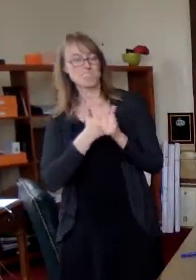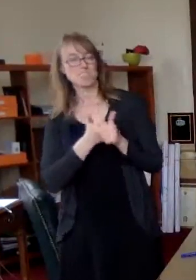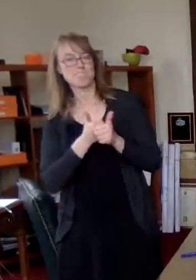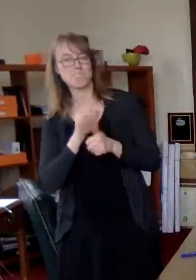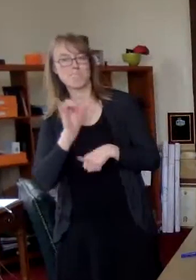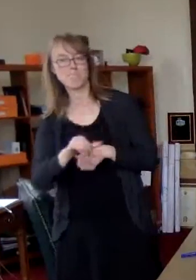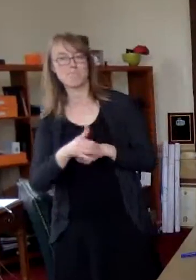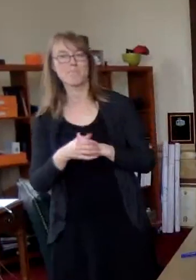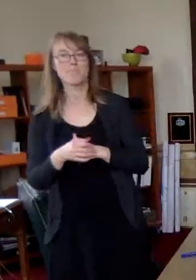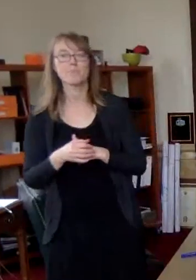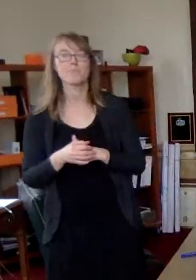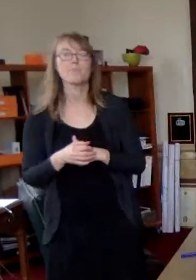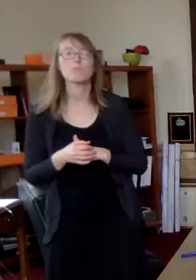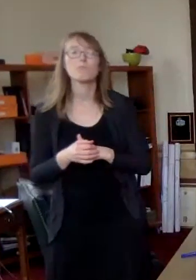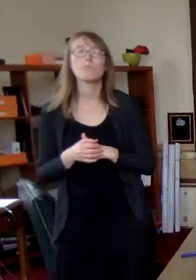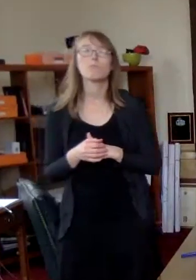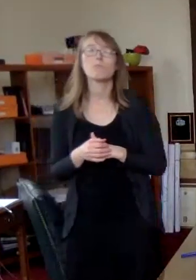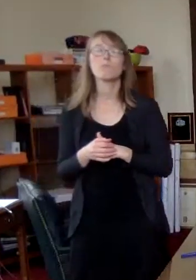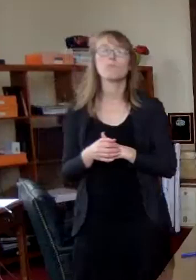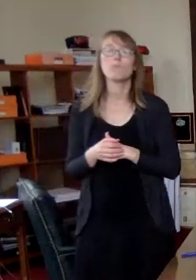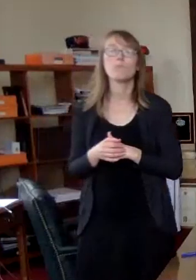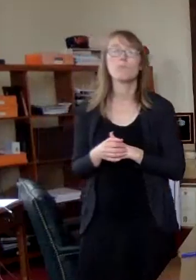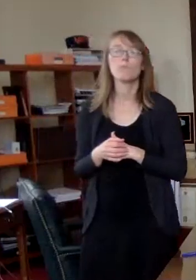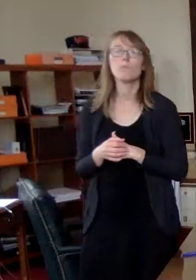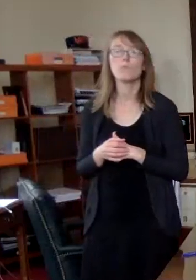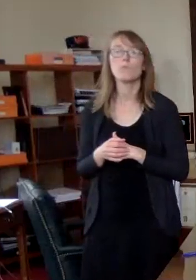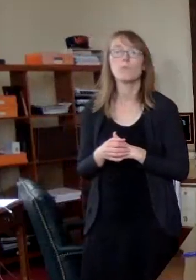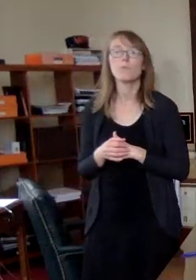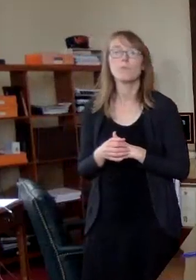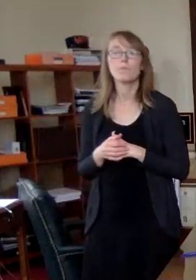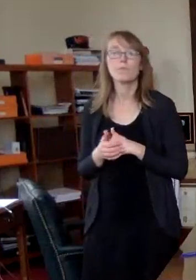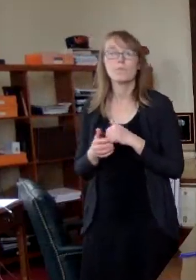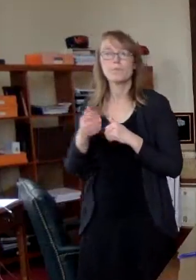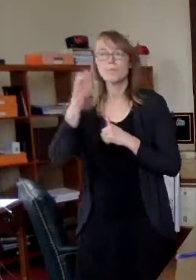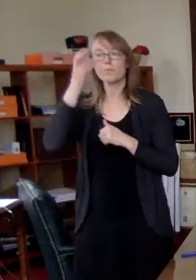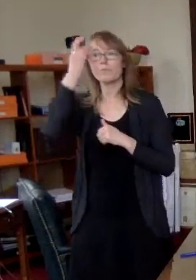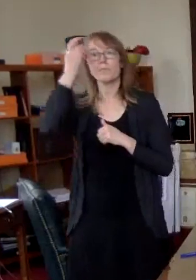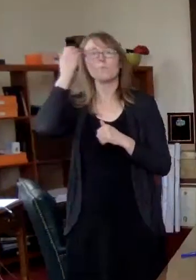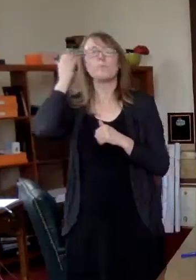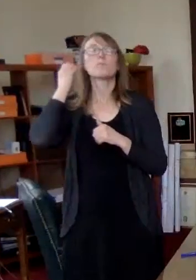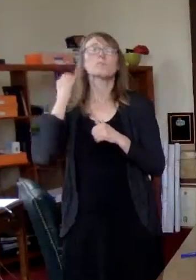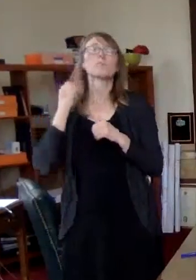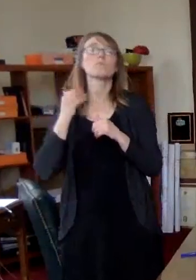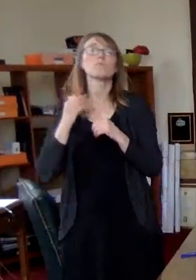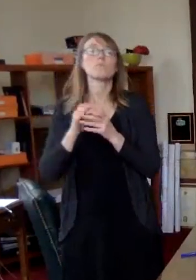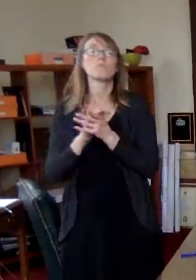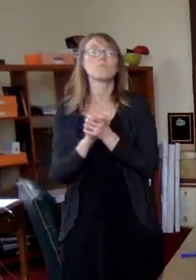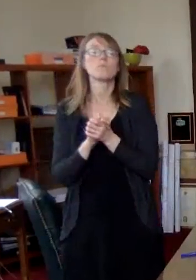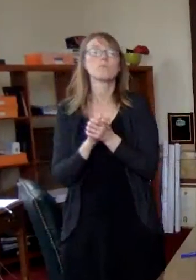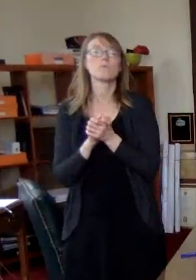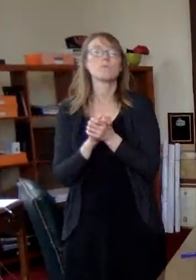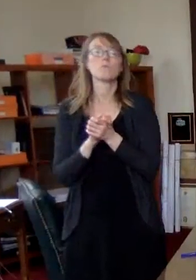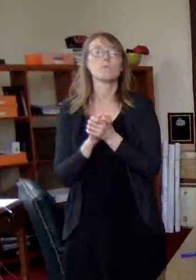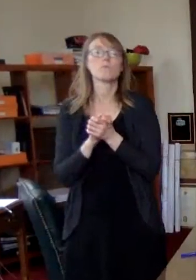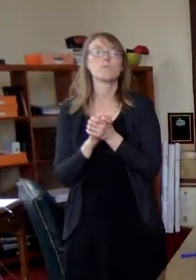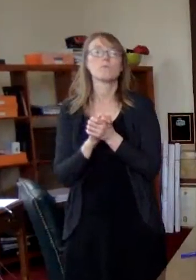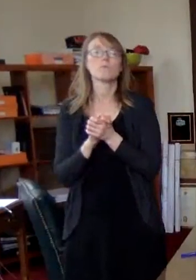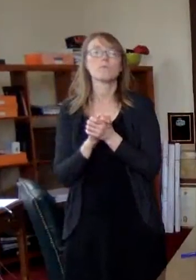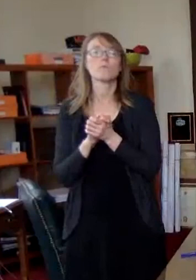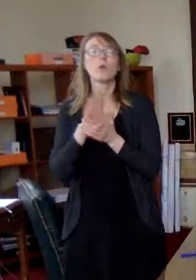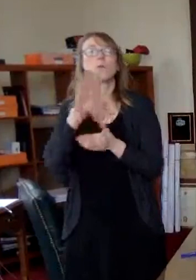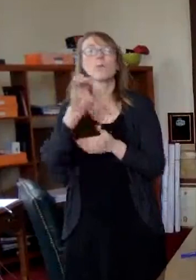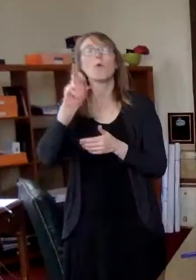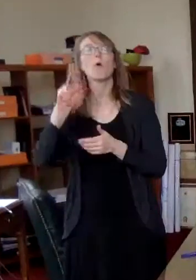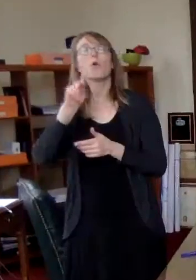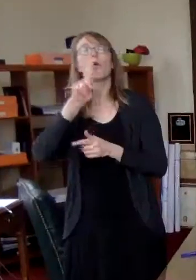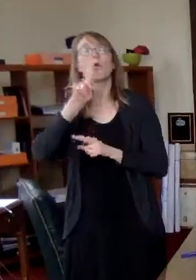stay-at-home order considered an essential business? They are not considered an essential business. But they can deliver a book